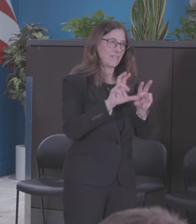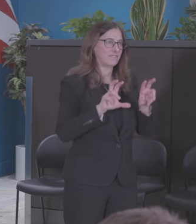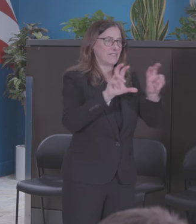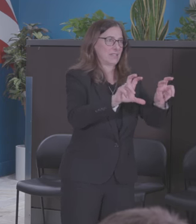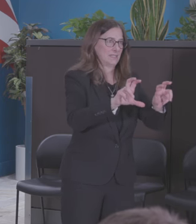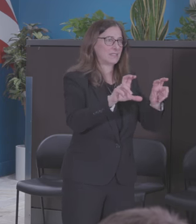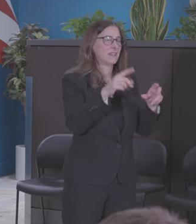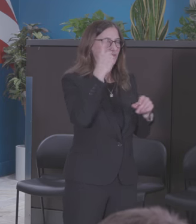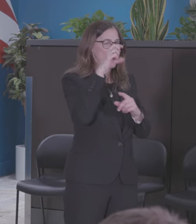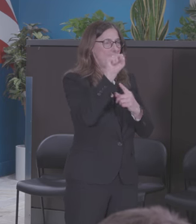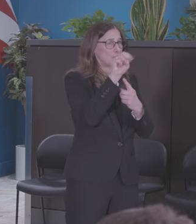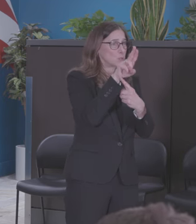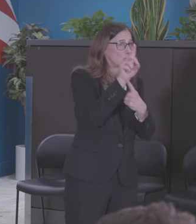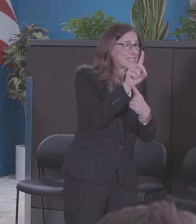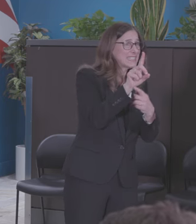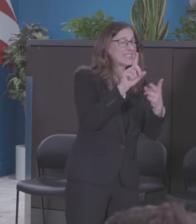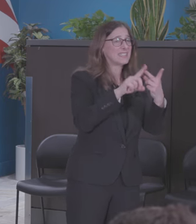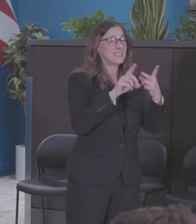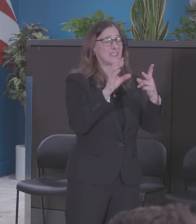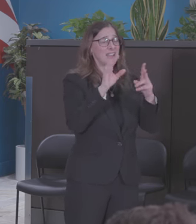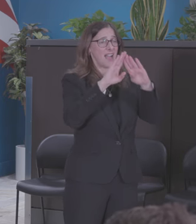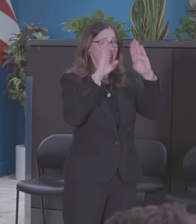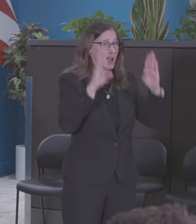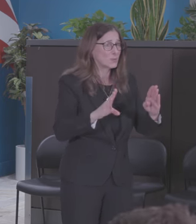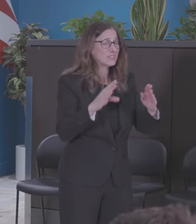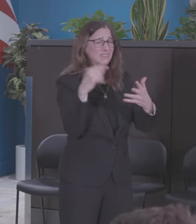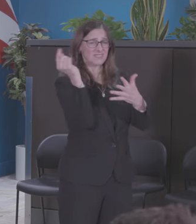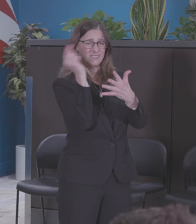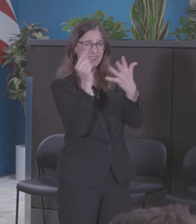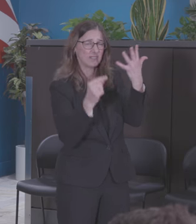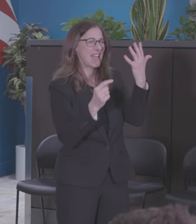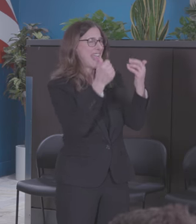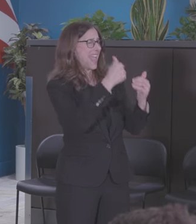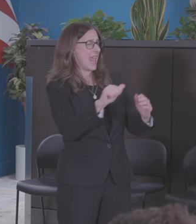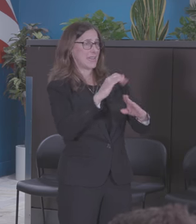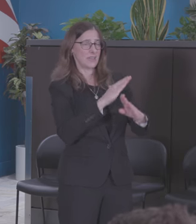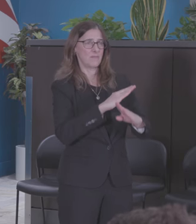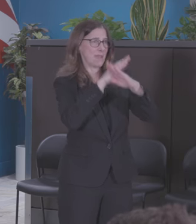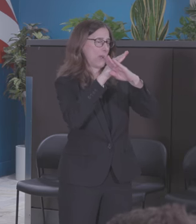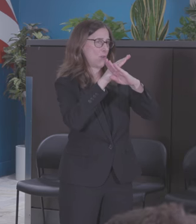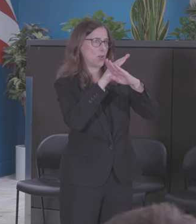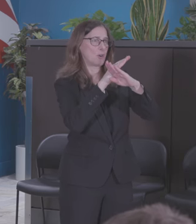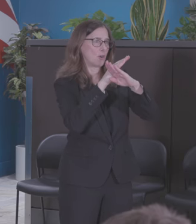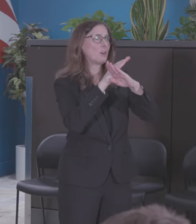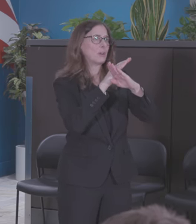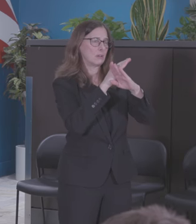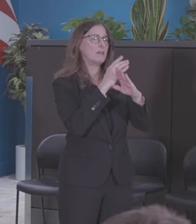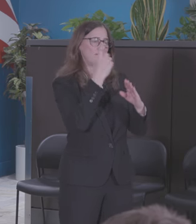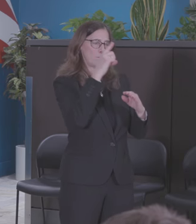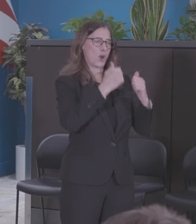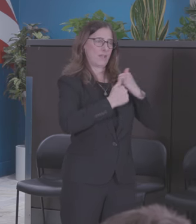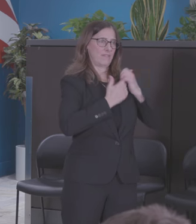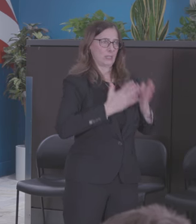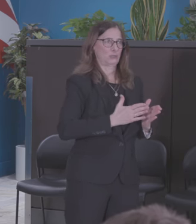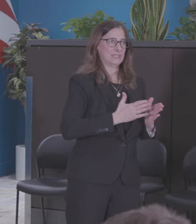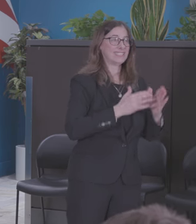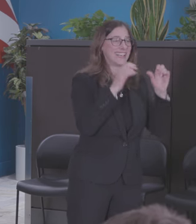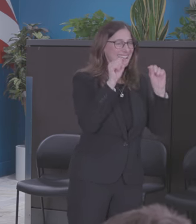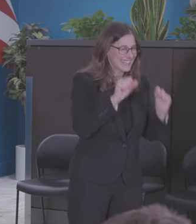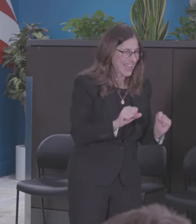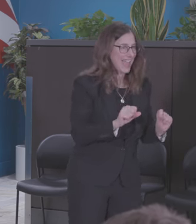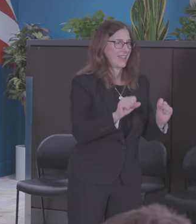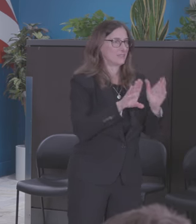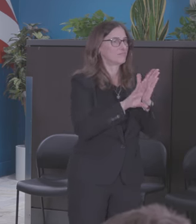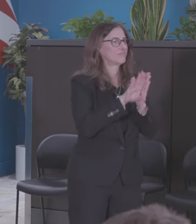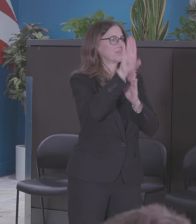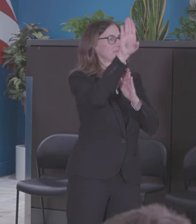in basically taking down every single barrier that might exist for veterans to access the housing, the community, the